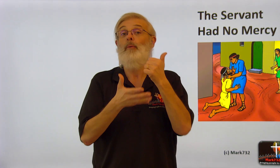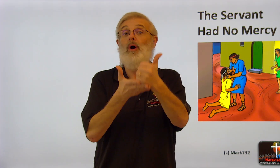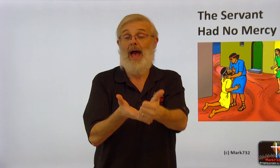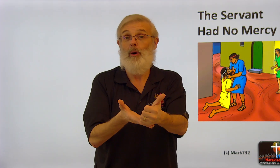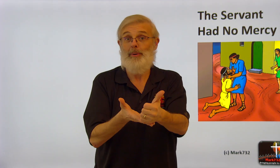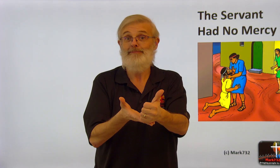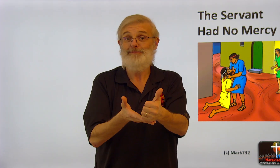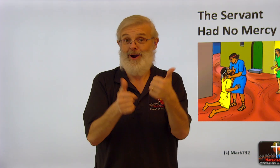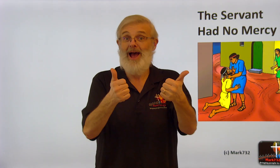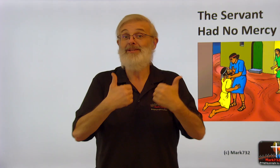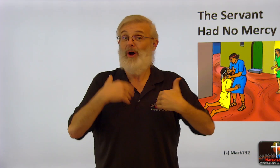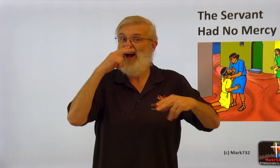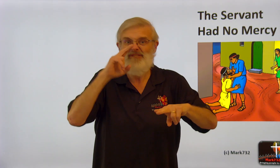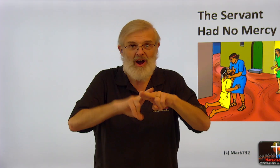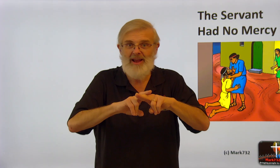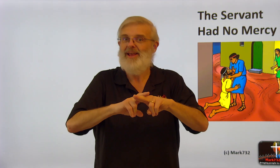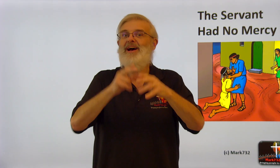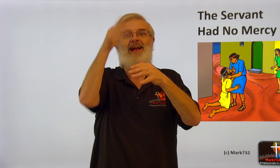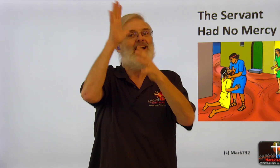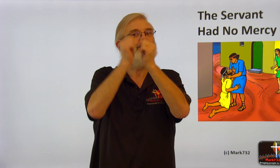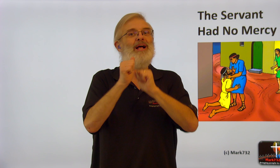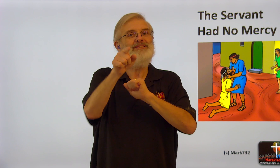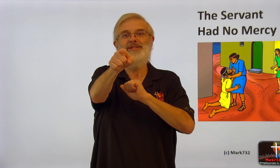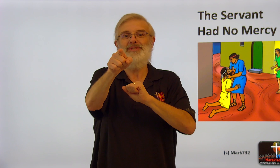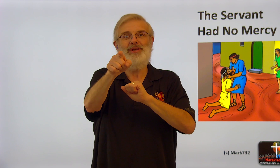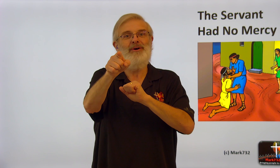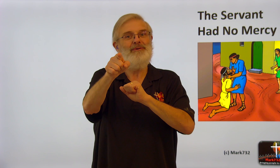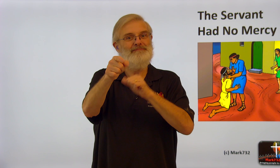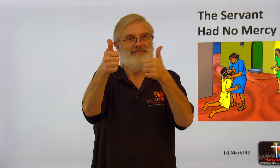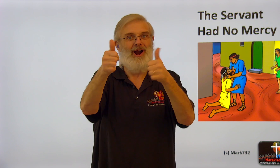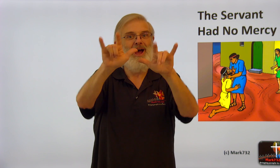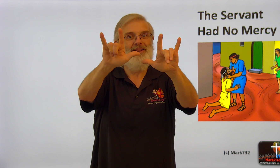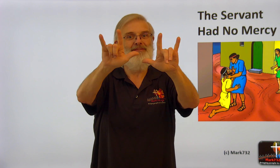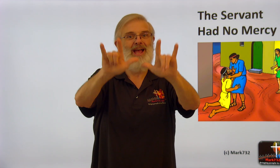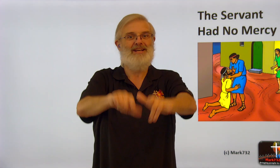will help. All right, so have fun. God's blessing to you. All right, I love you guys.